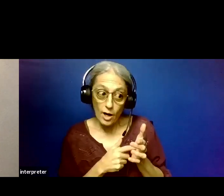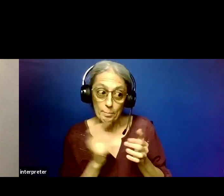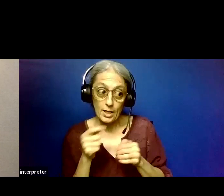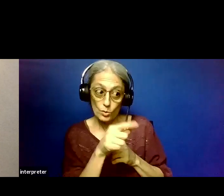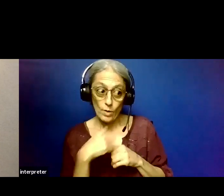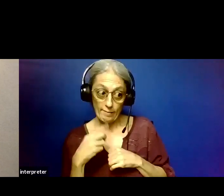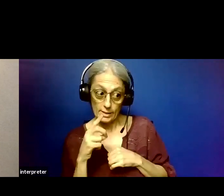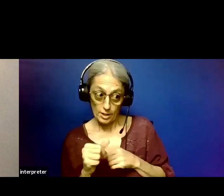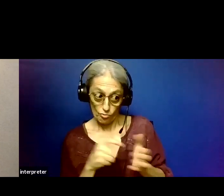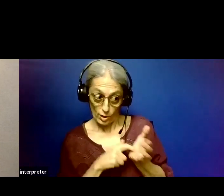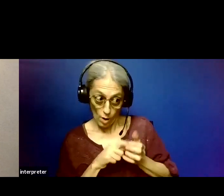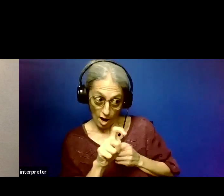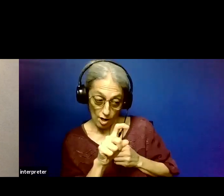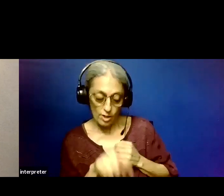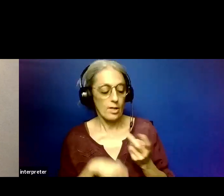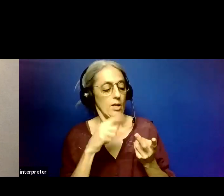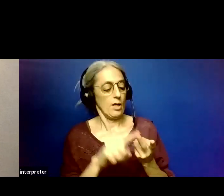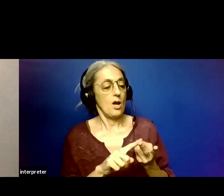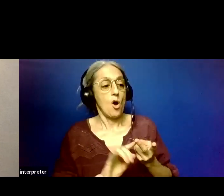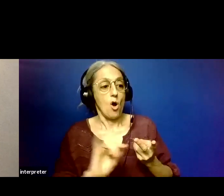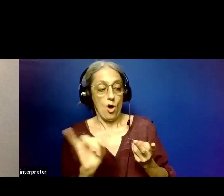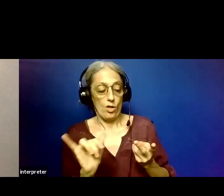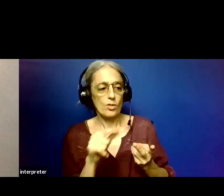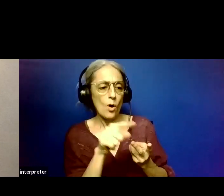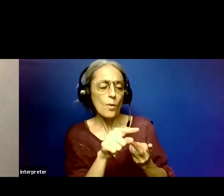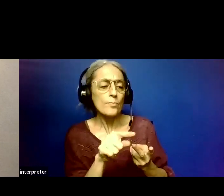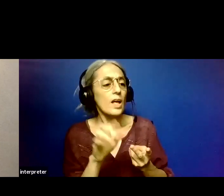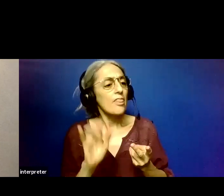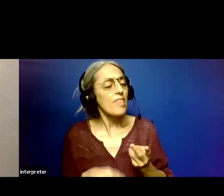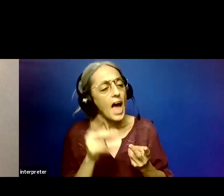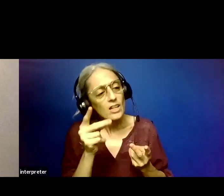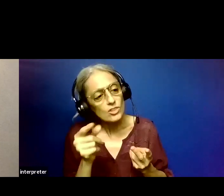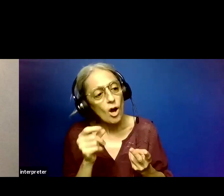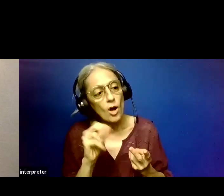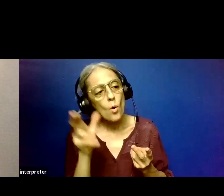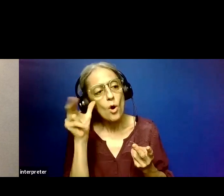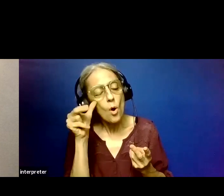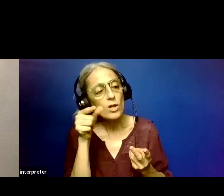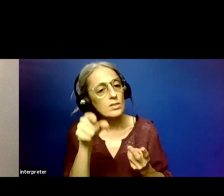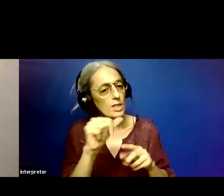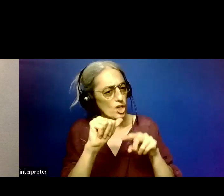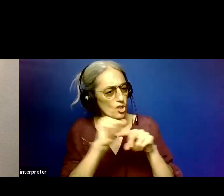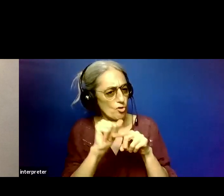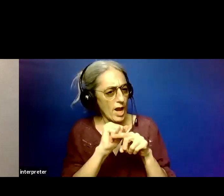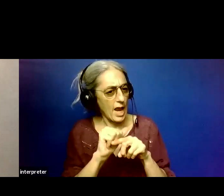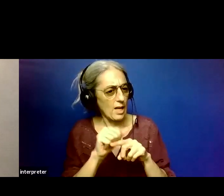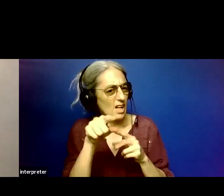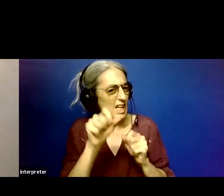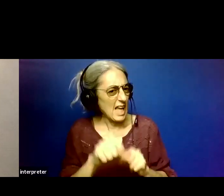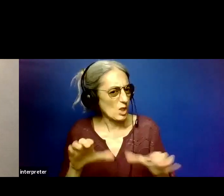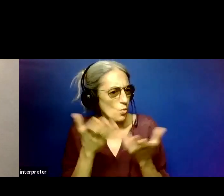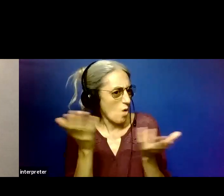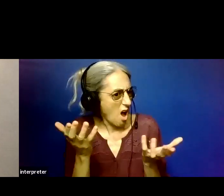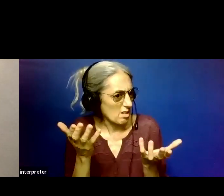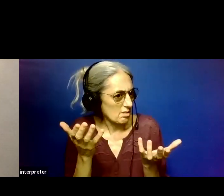two, what work or task has it been trained to perform? You cannot ask, well, what's the